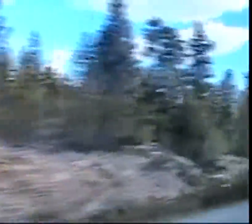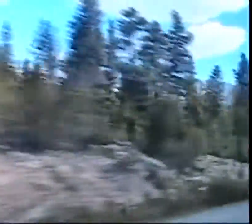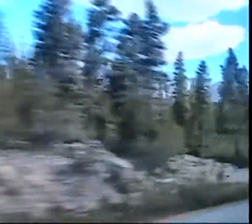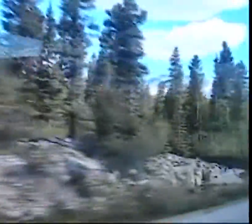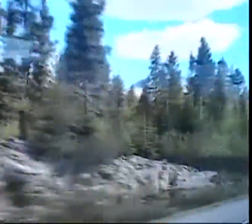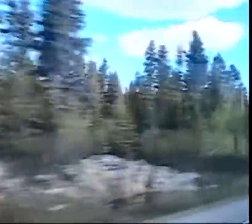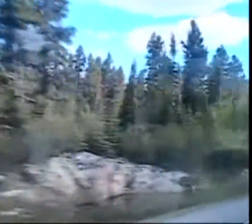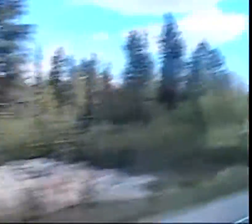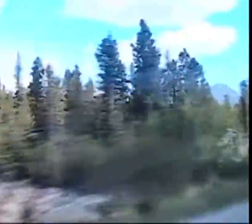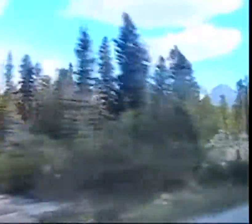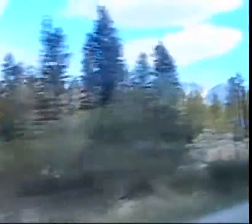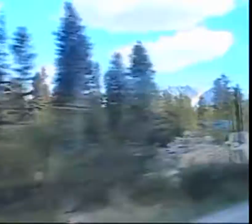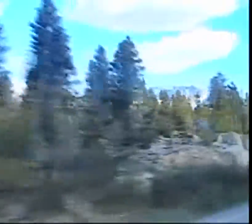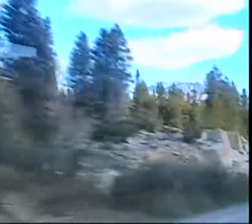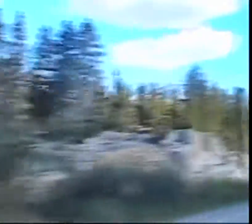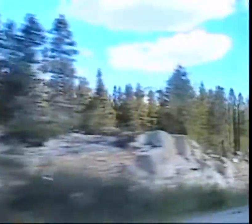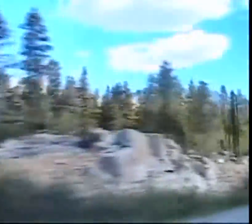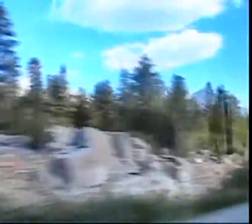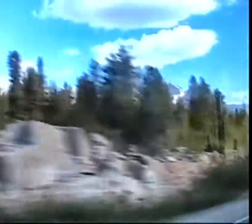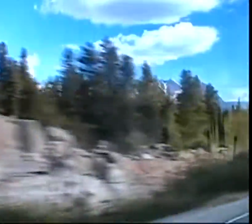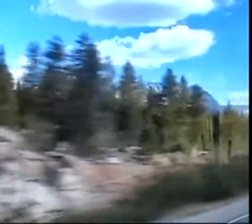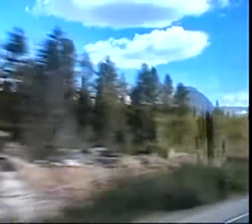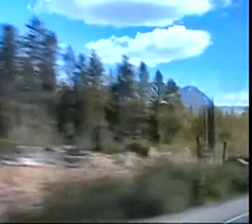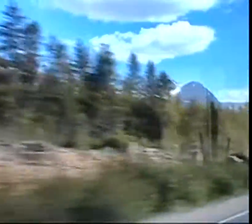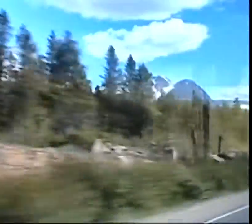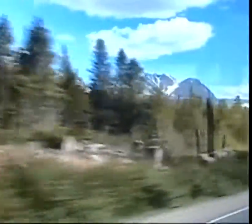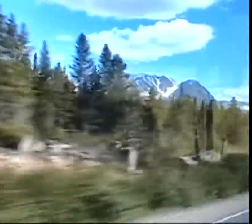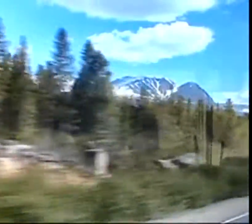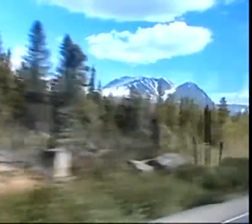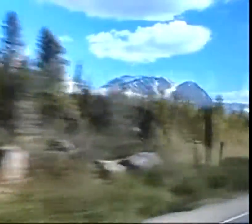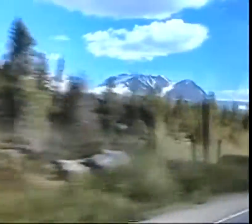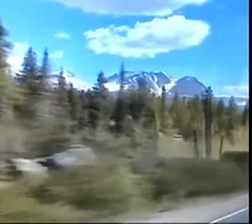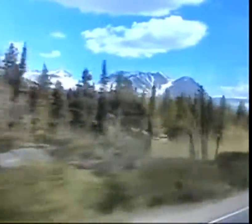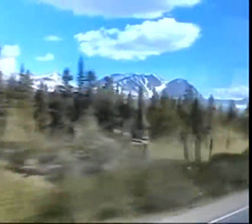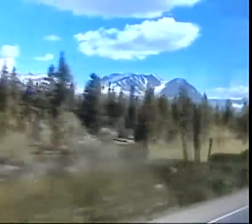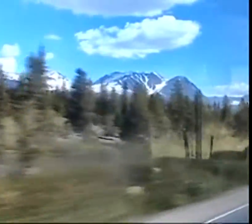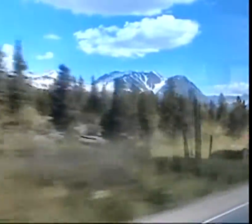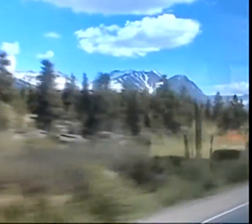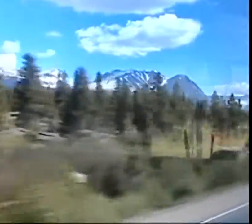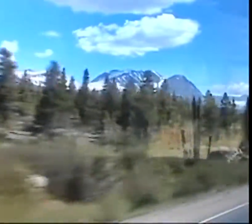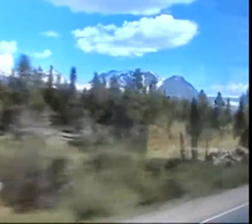Now we're coming past the Yukon Suspension Bridge.